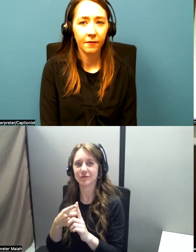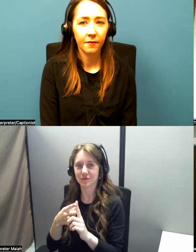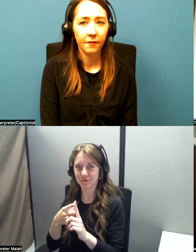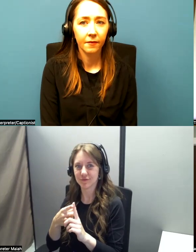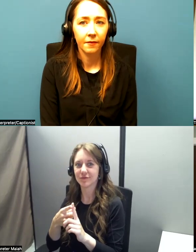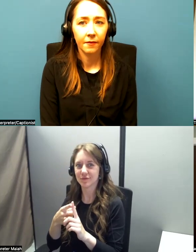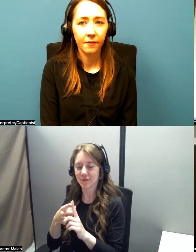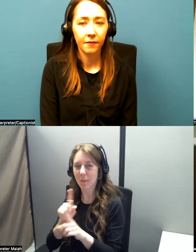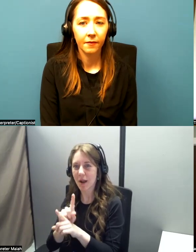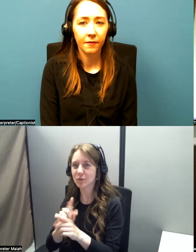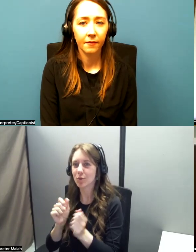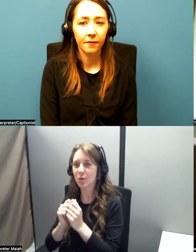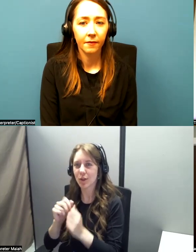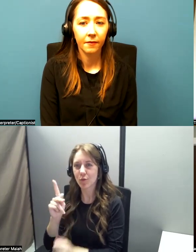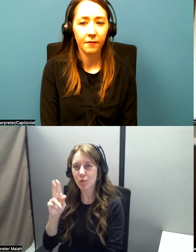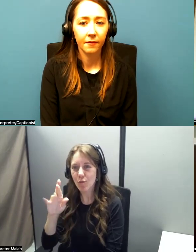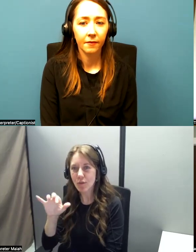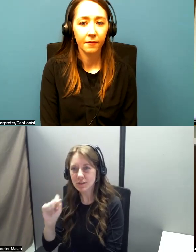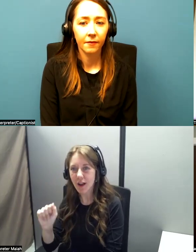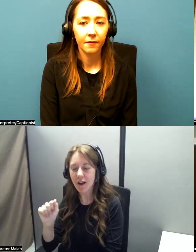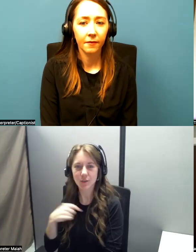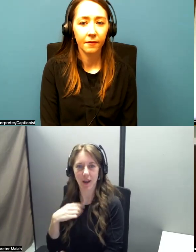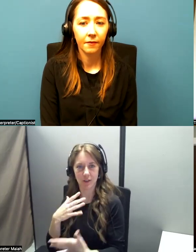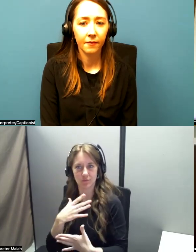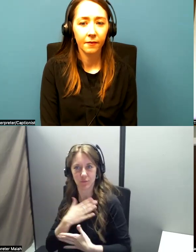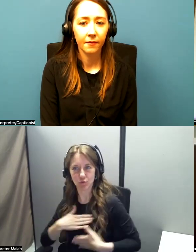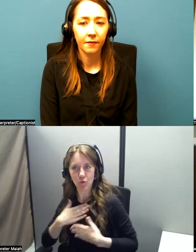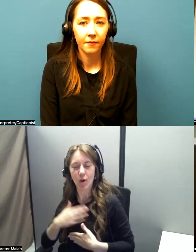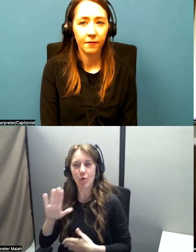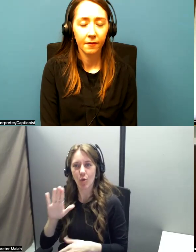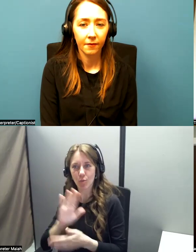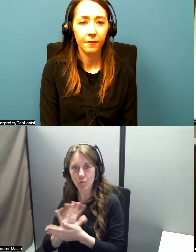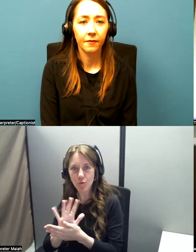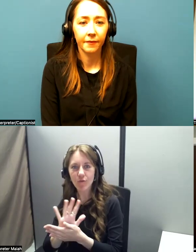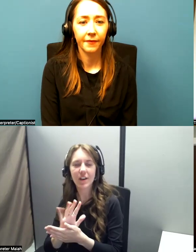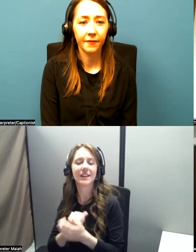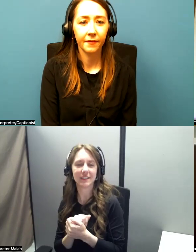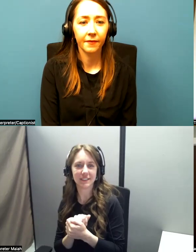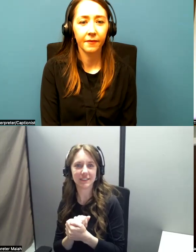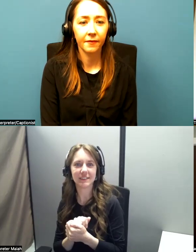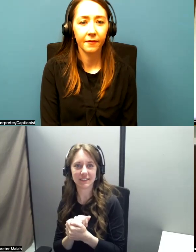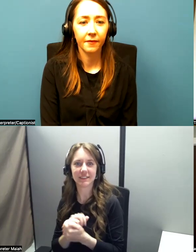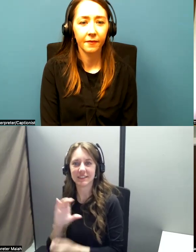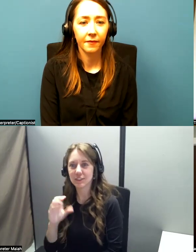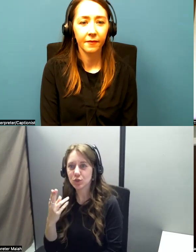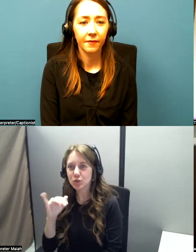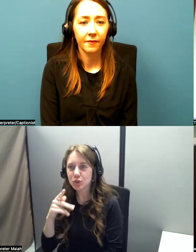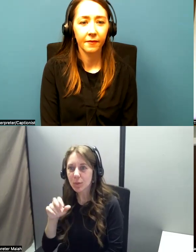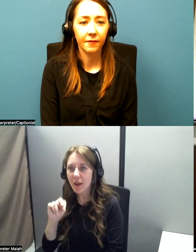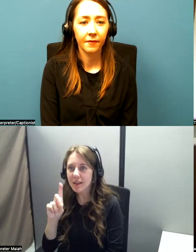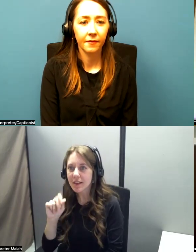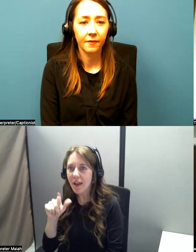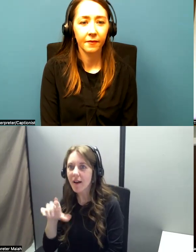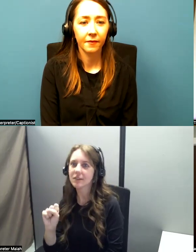really enjoyed her first movie, which is Shifting Gears, and that was an amazing